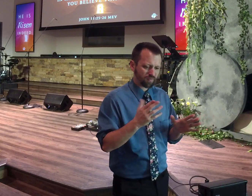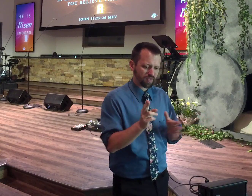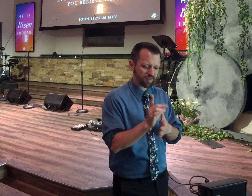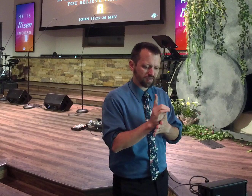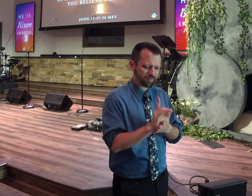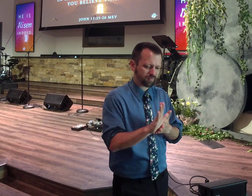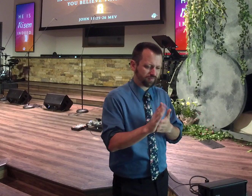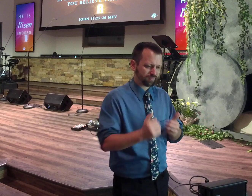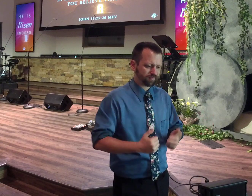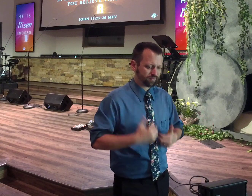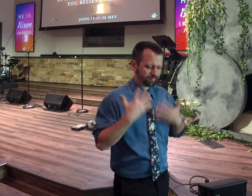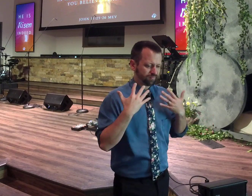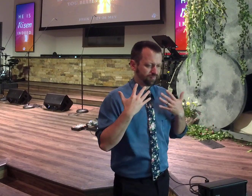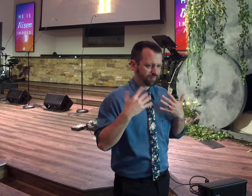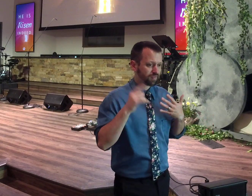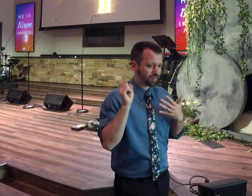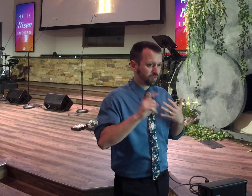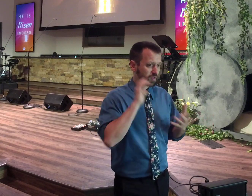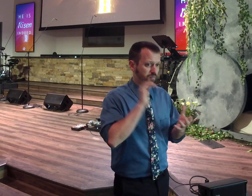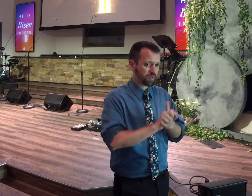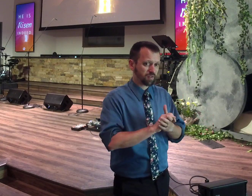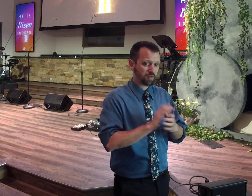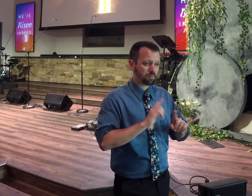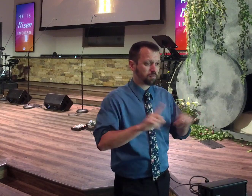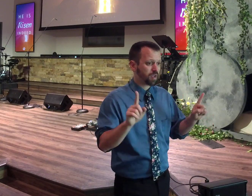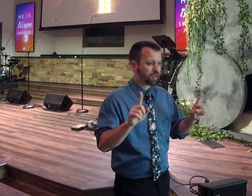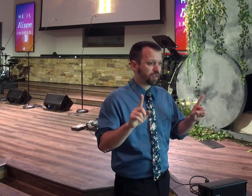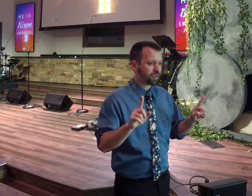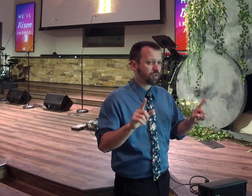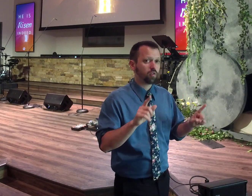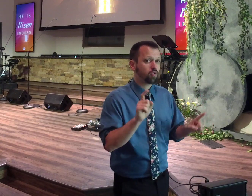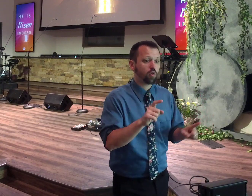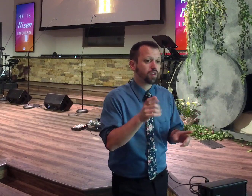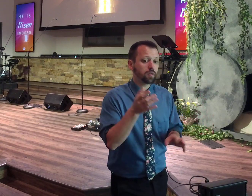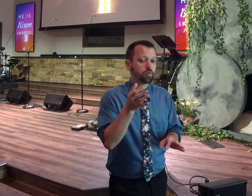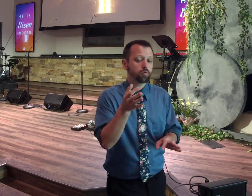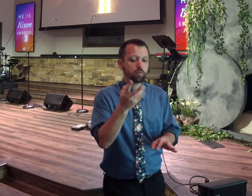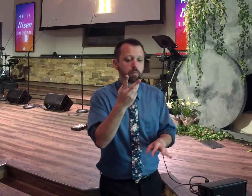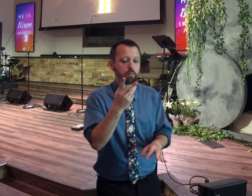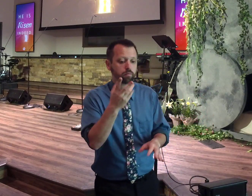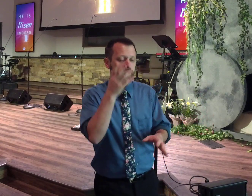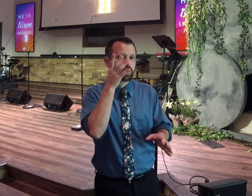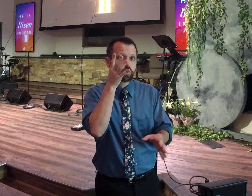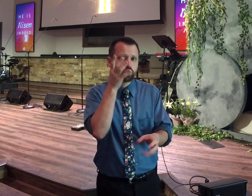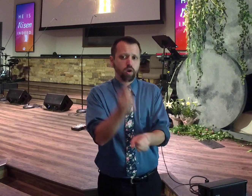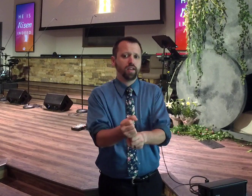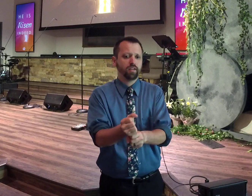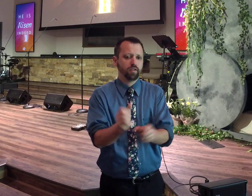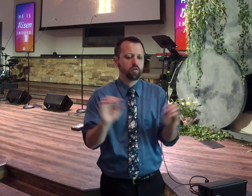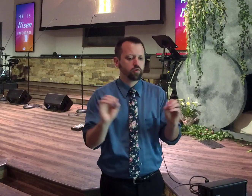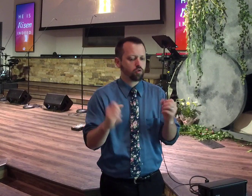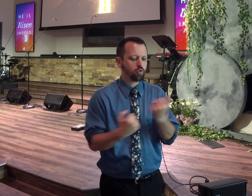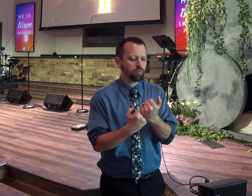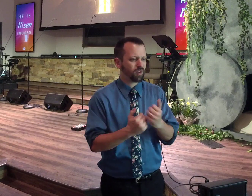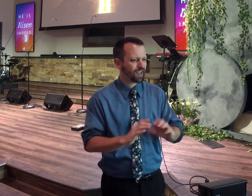by God, and we should. But Paul says, hey, you don't have to just believe me and what I'm saying,